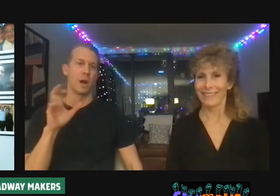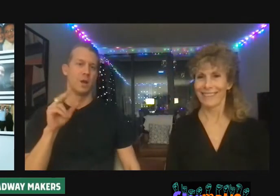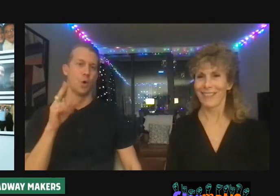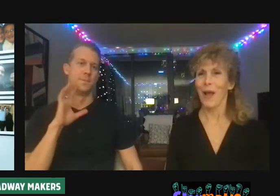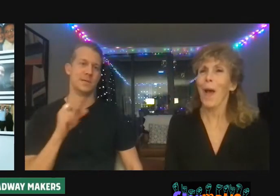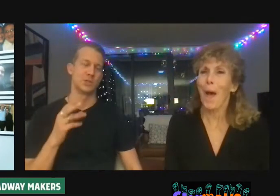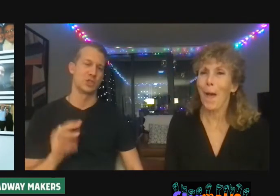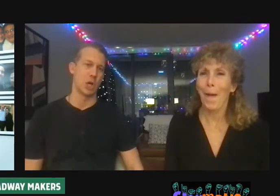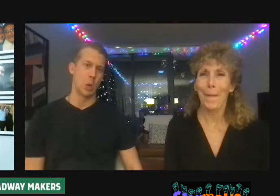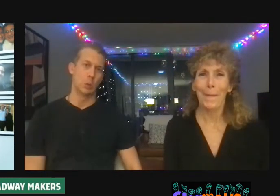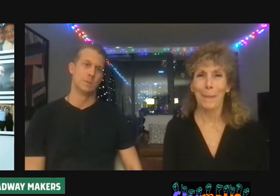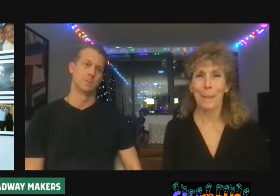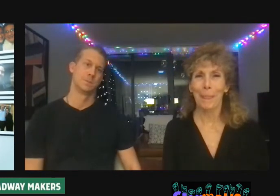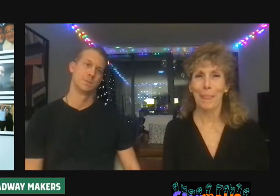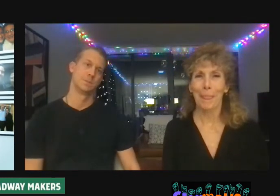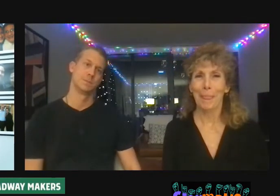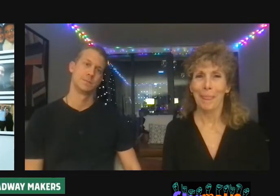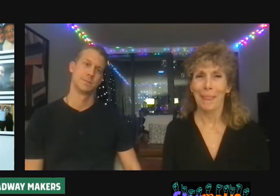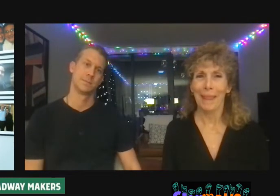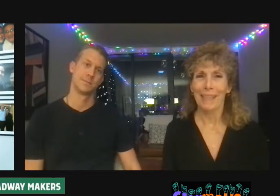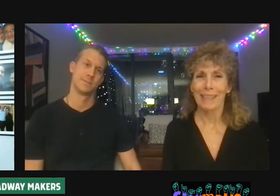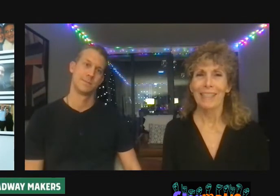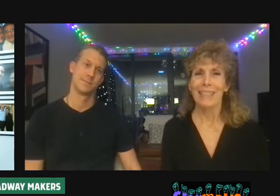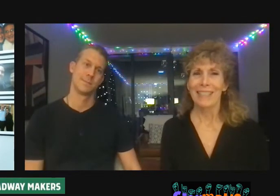Frankenfurter, Rocky Horror Picture Show.